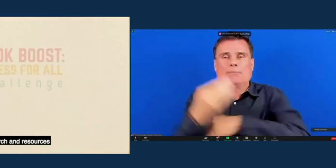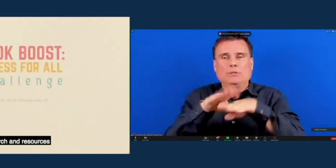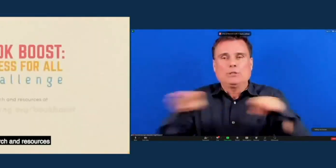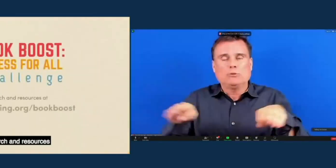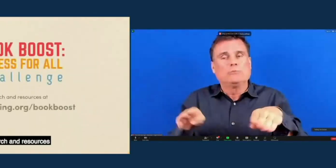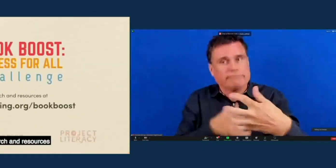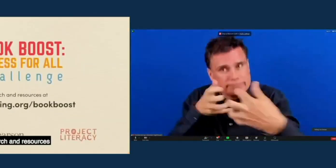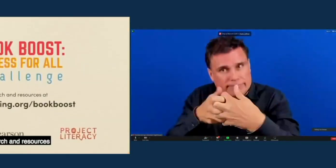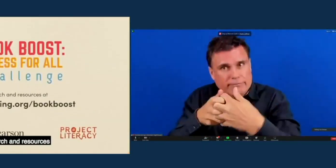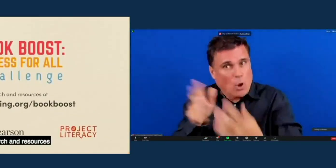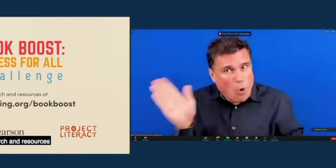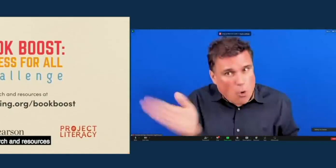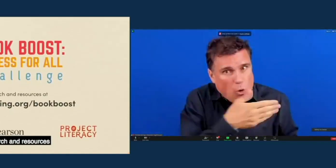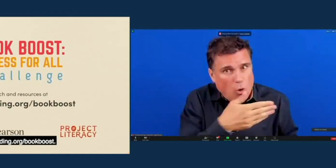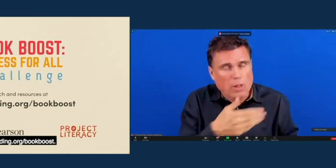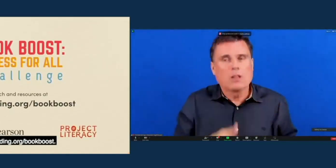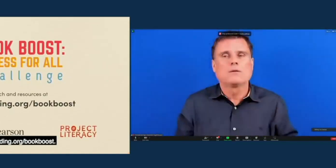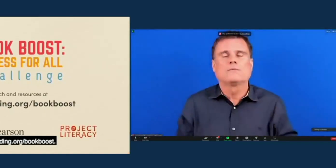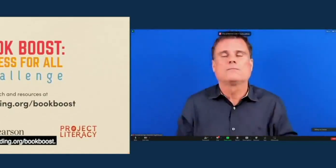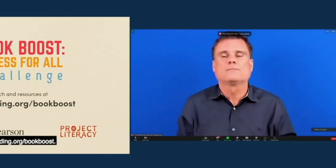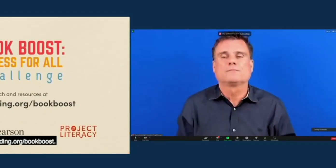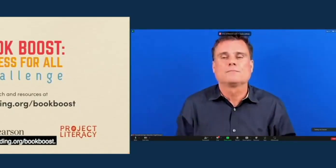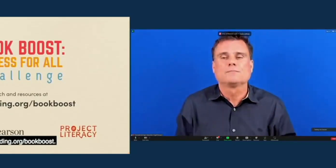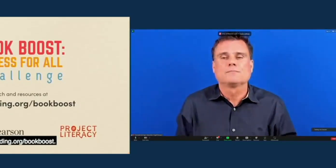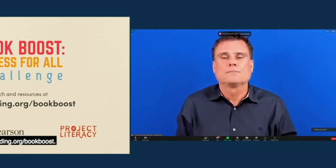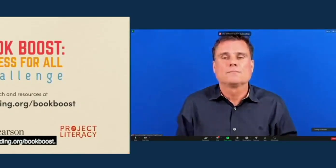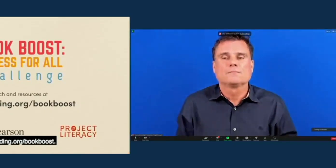View our research and resources at